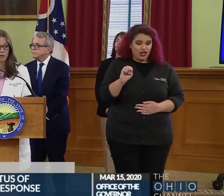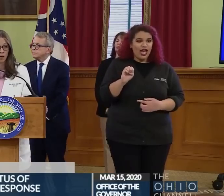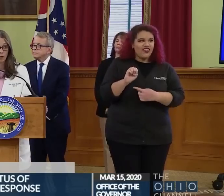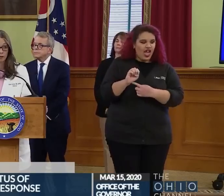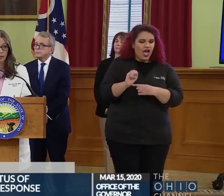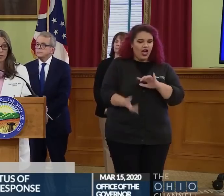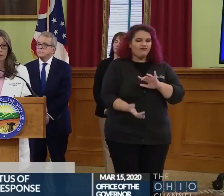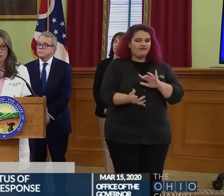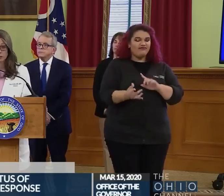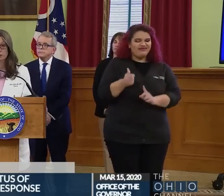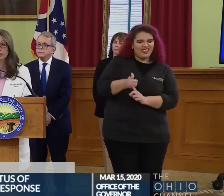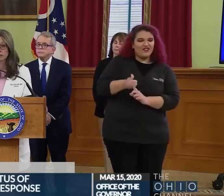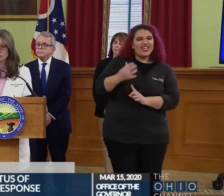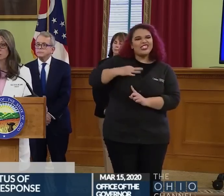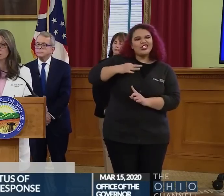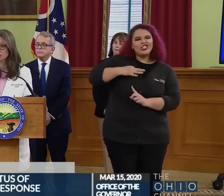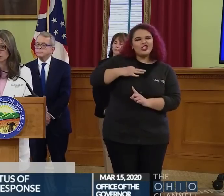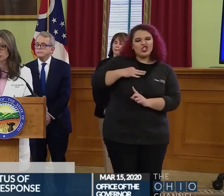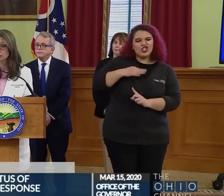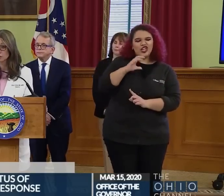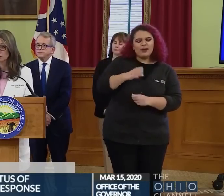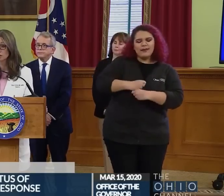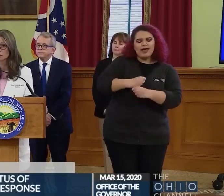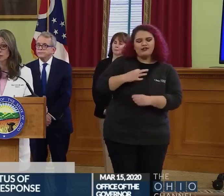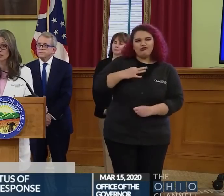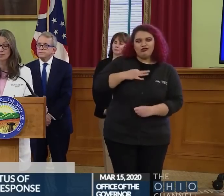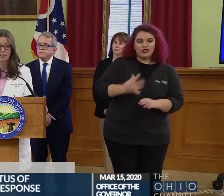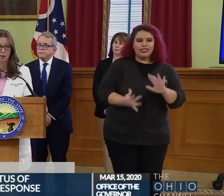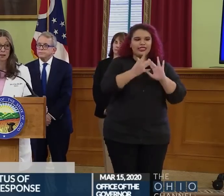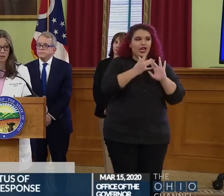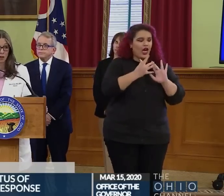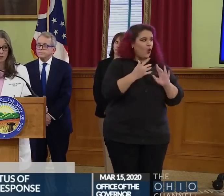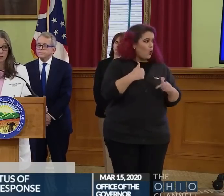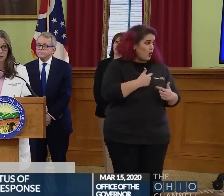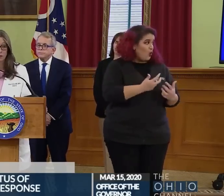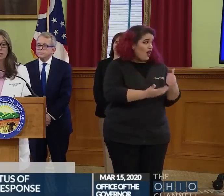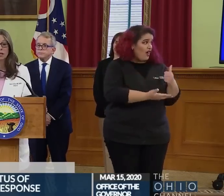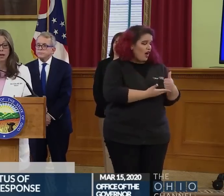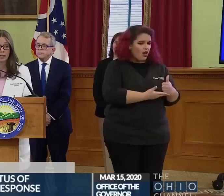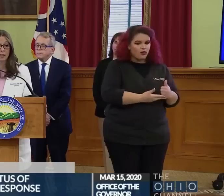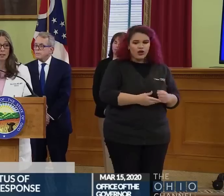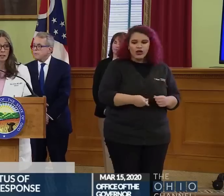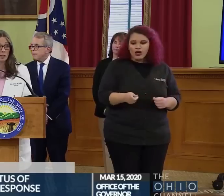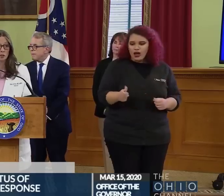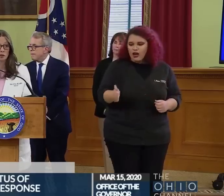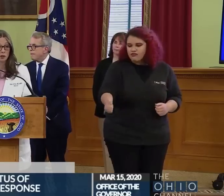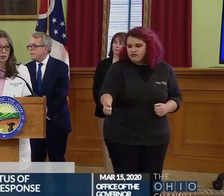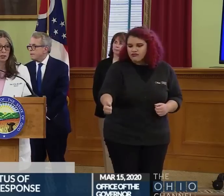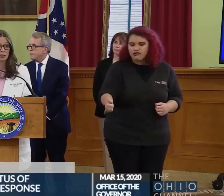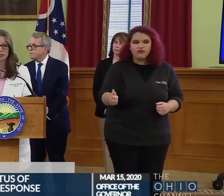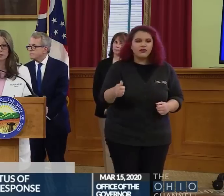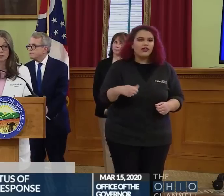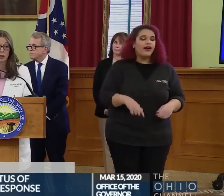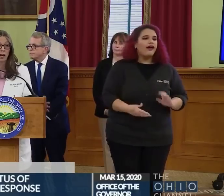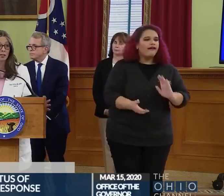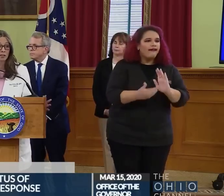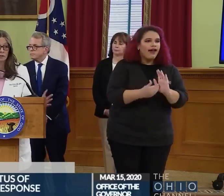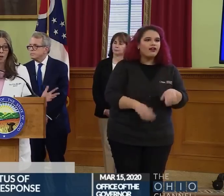will evolve. We certainly like to put more structure to it so that we can take all these offers. Again, churches